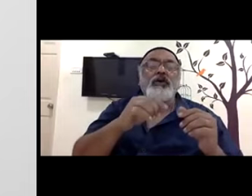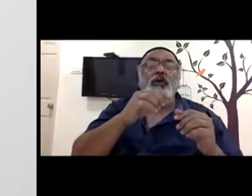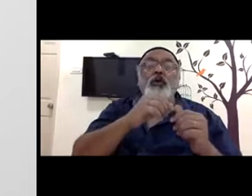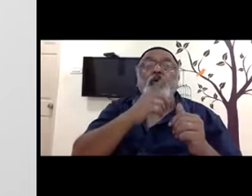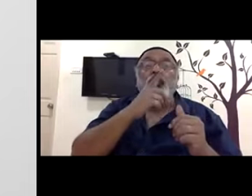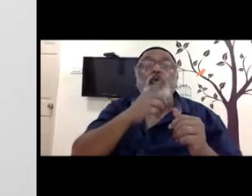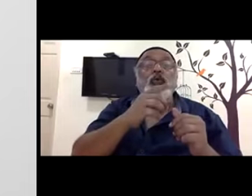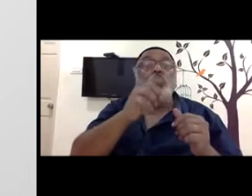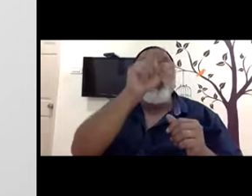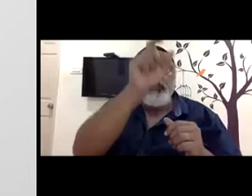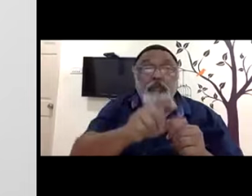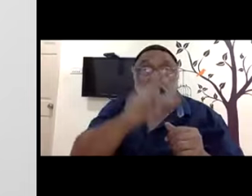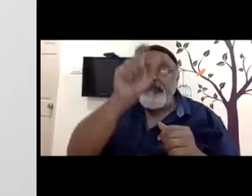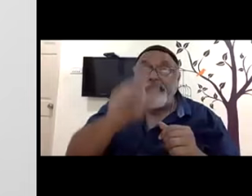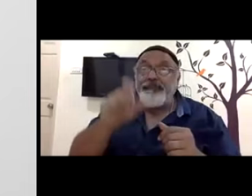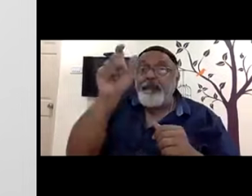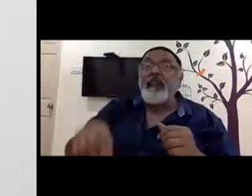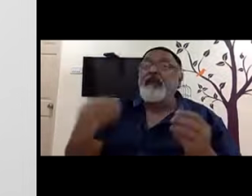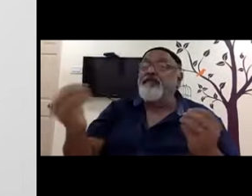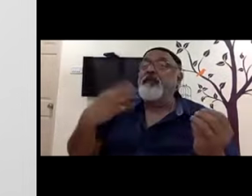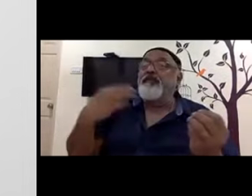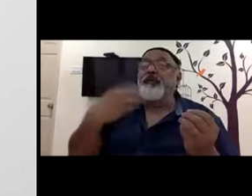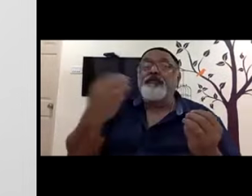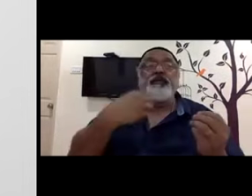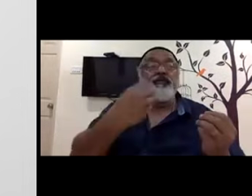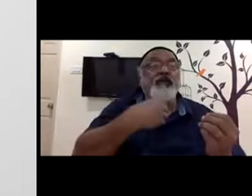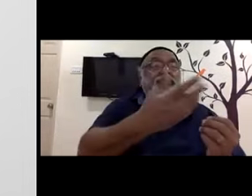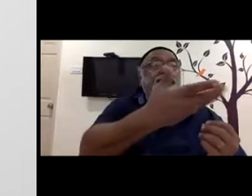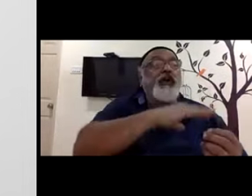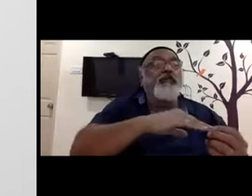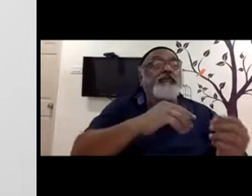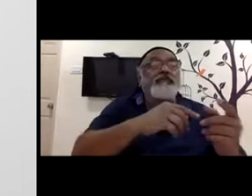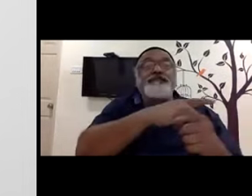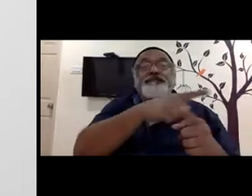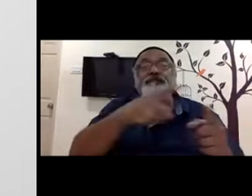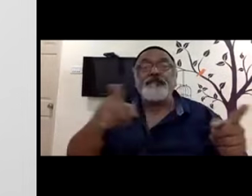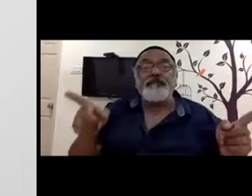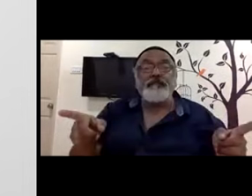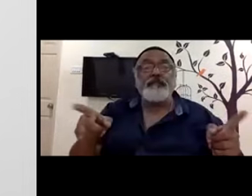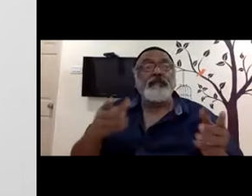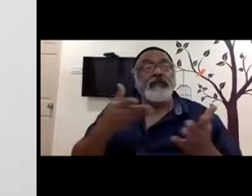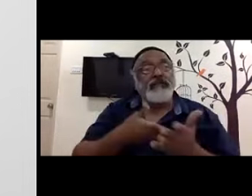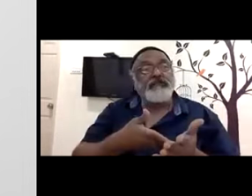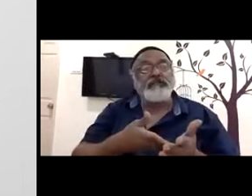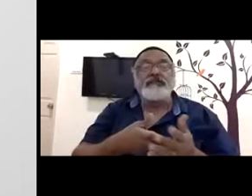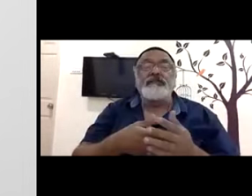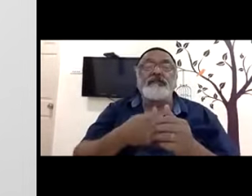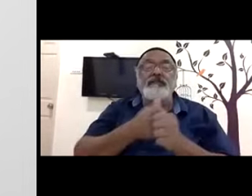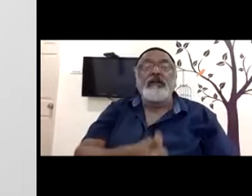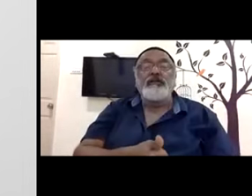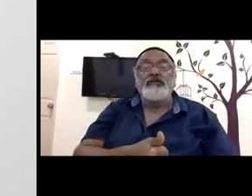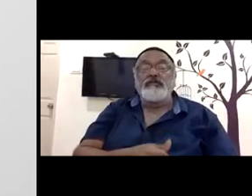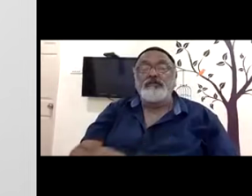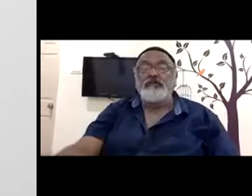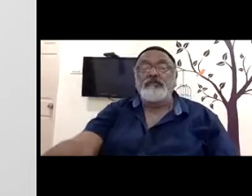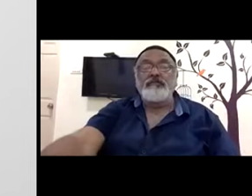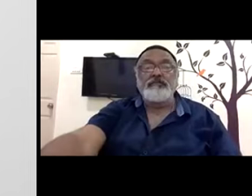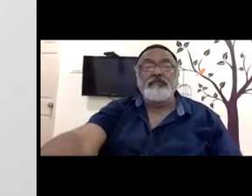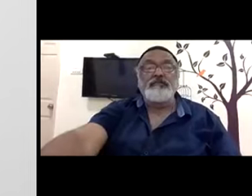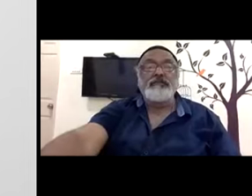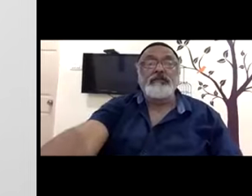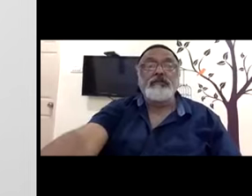you the information or, that you are studying, those which are providing you the data. So here